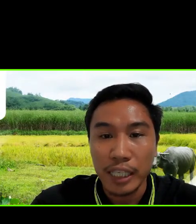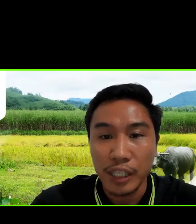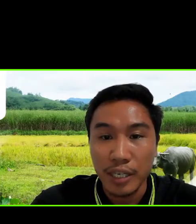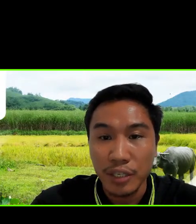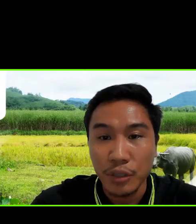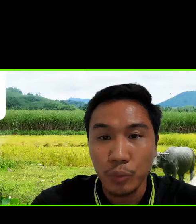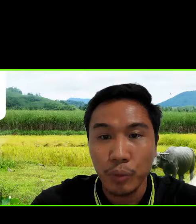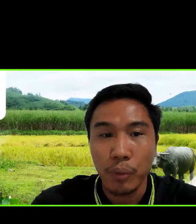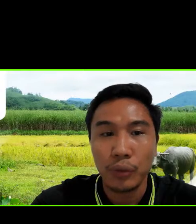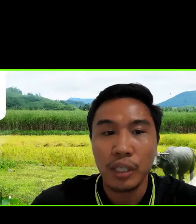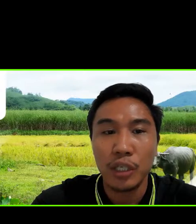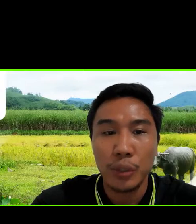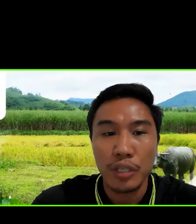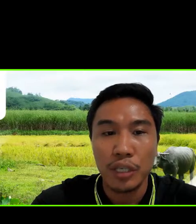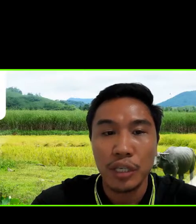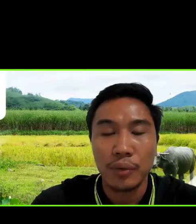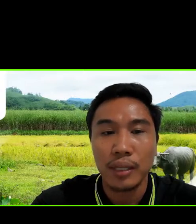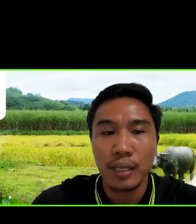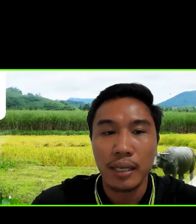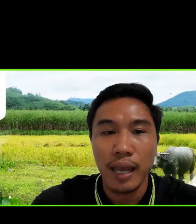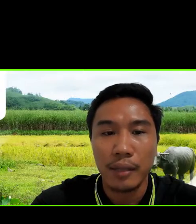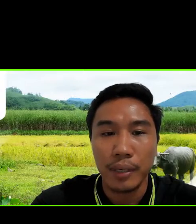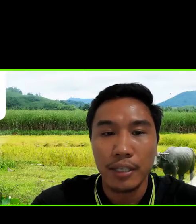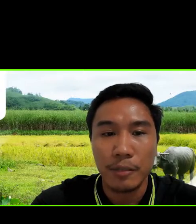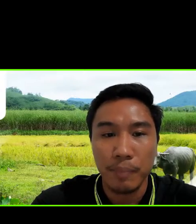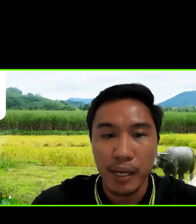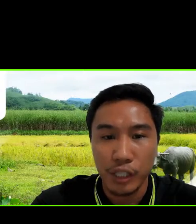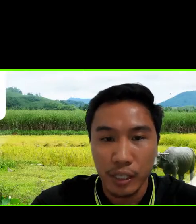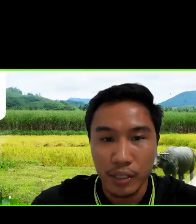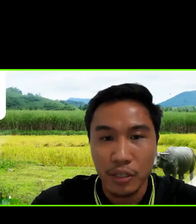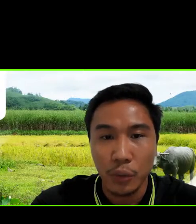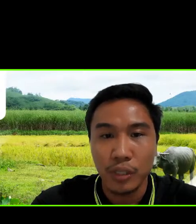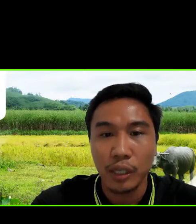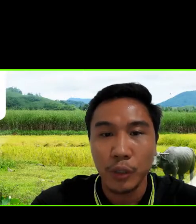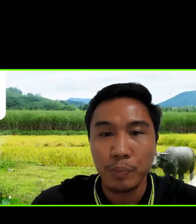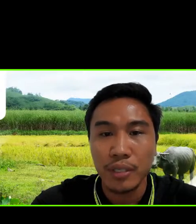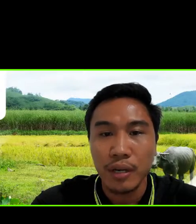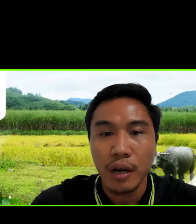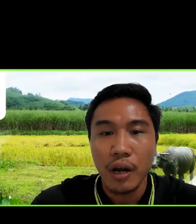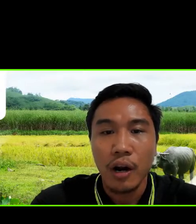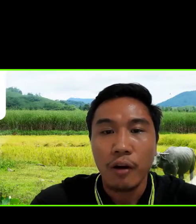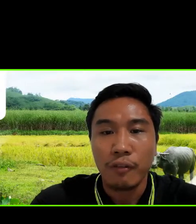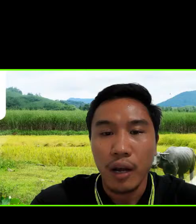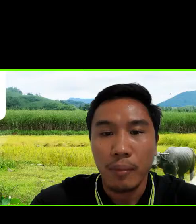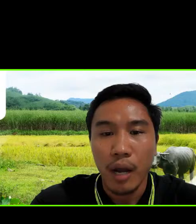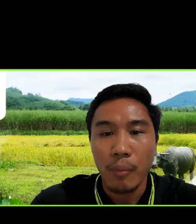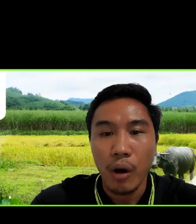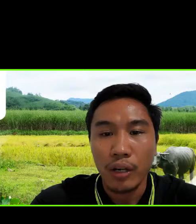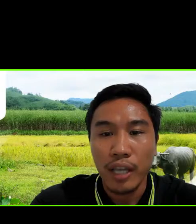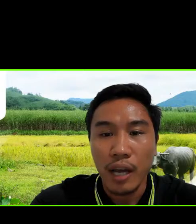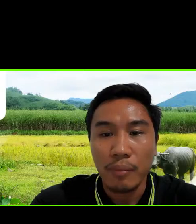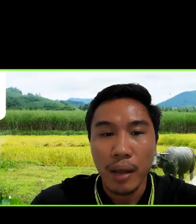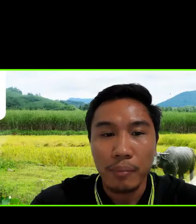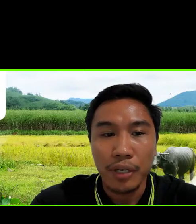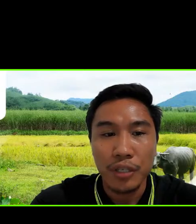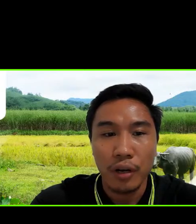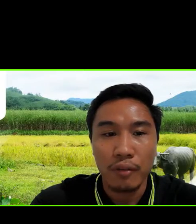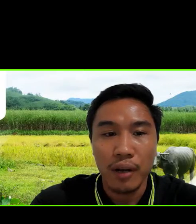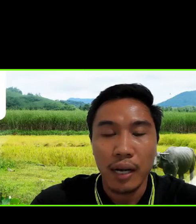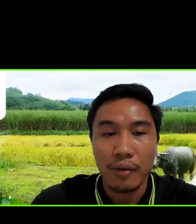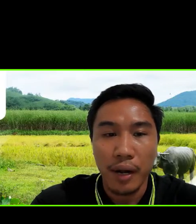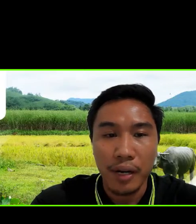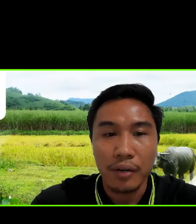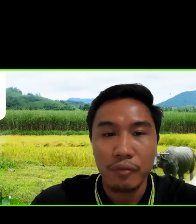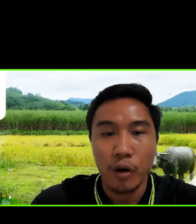youth leaders to promote the new security and participation in social groups from among young members